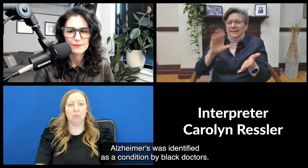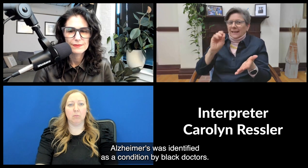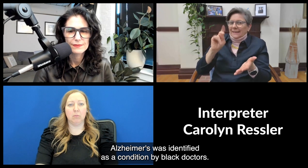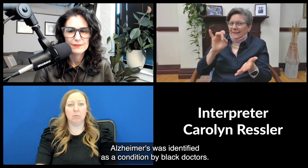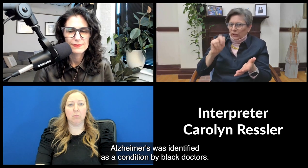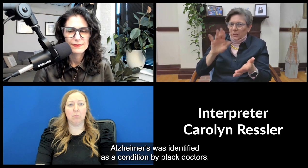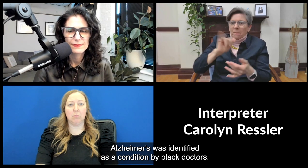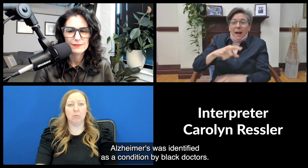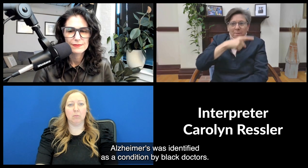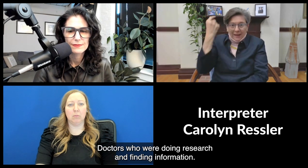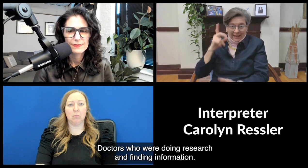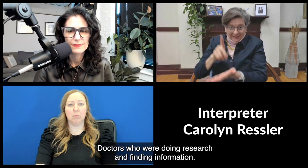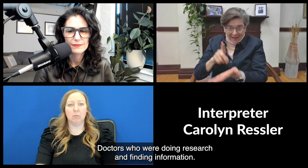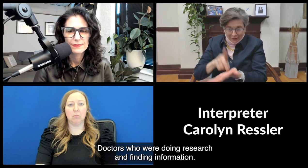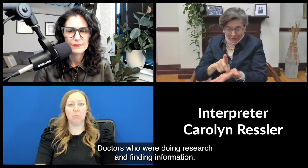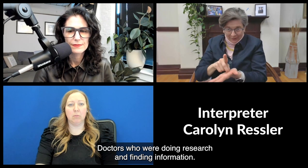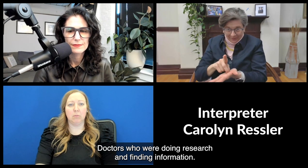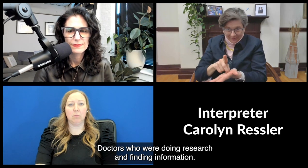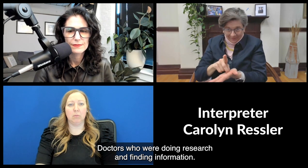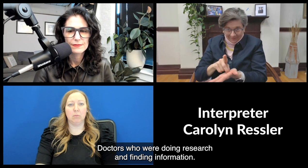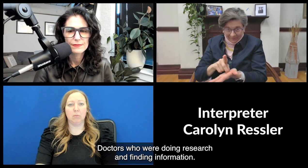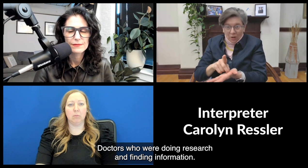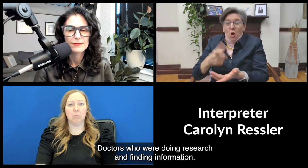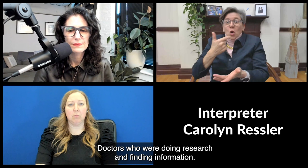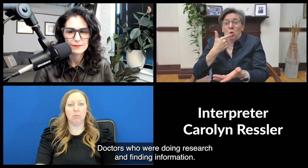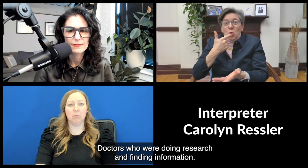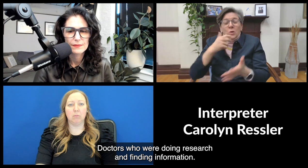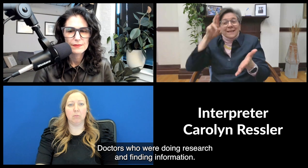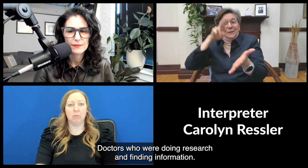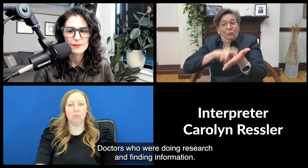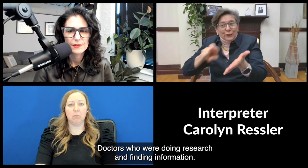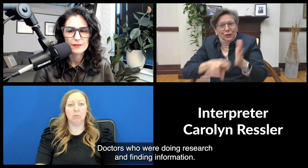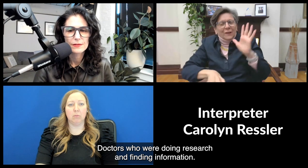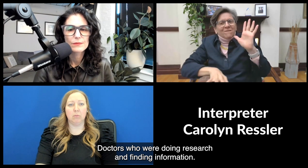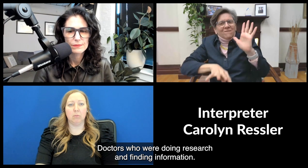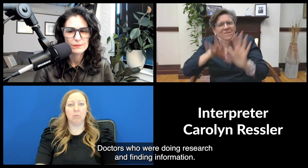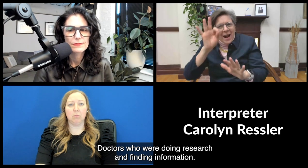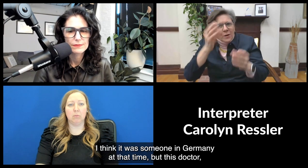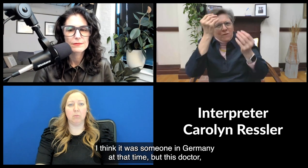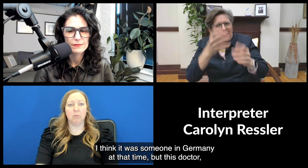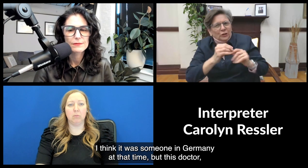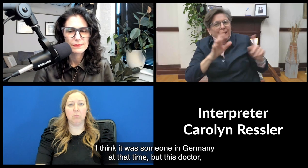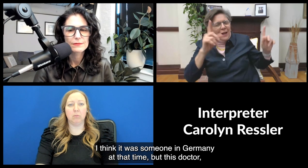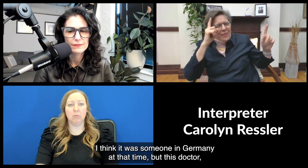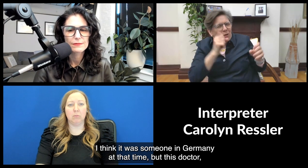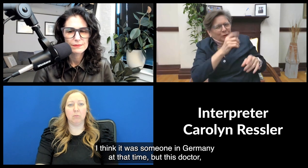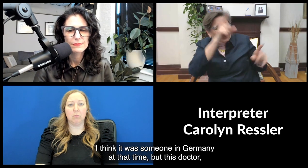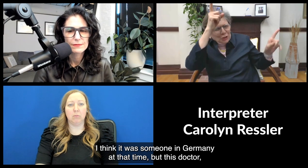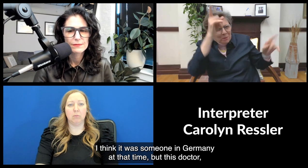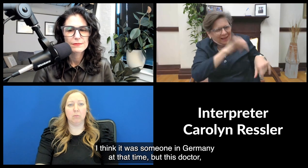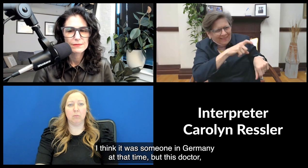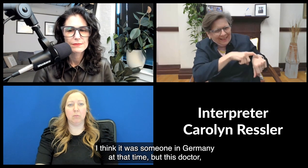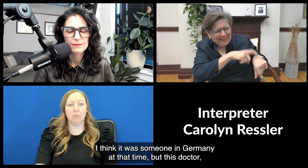Alzheimer's was identified as a condition by black doctors. Doctors who were doing research and